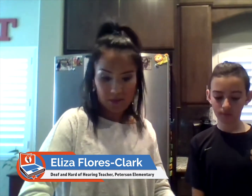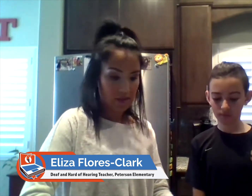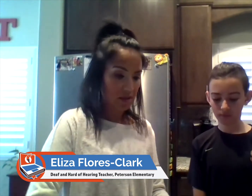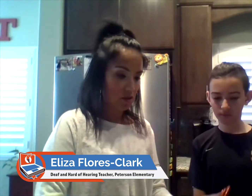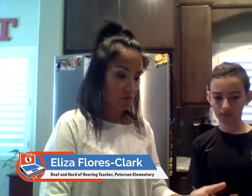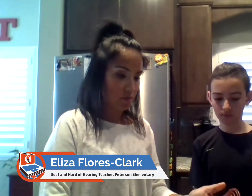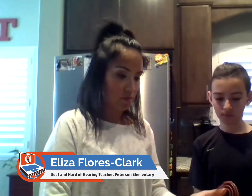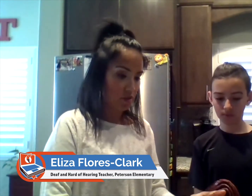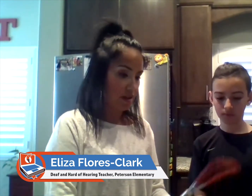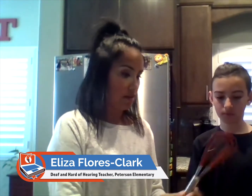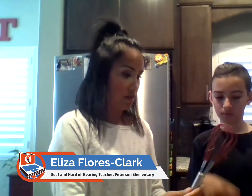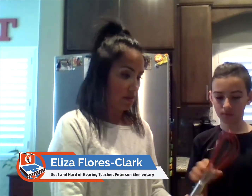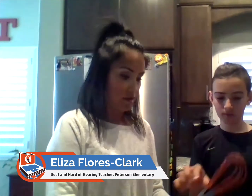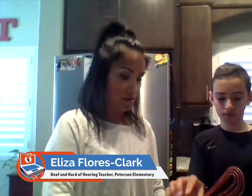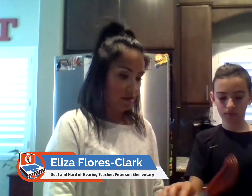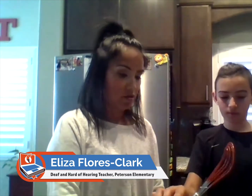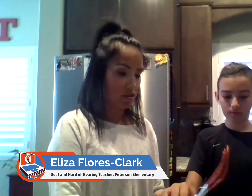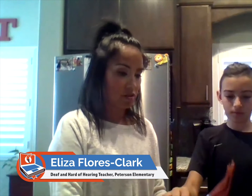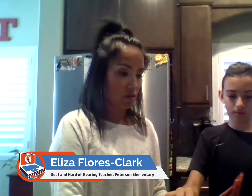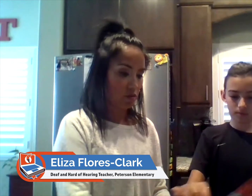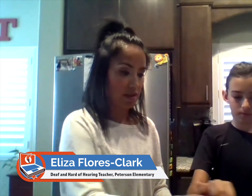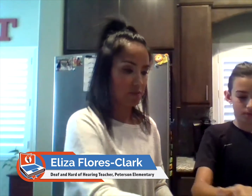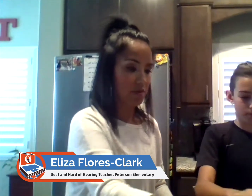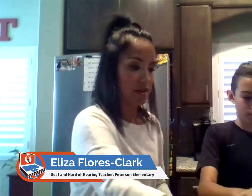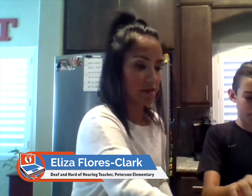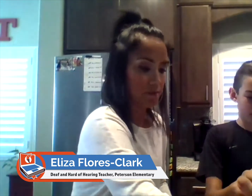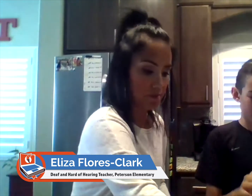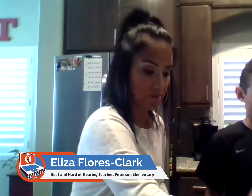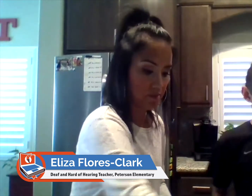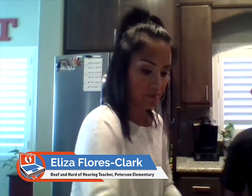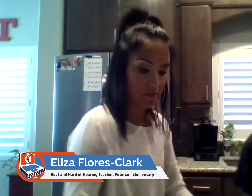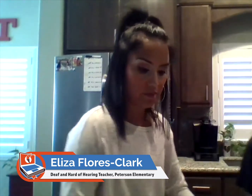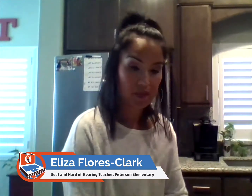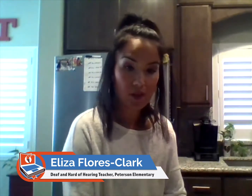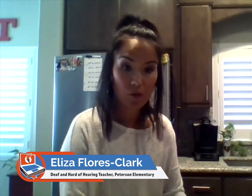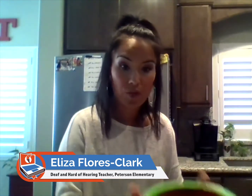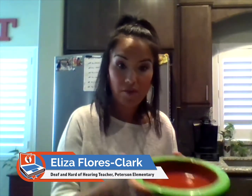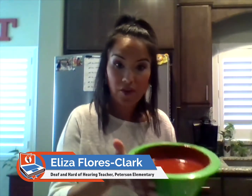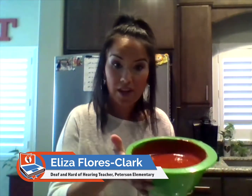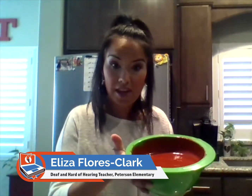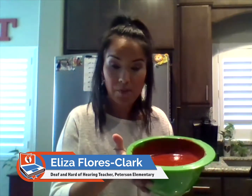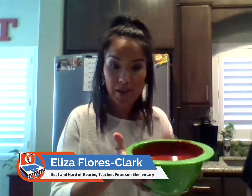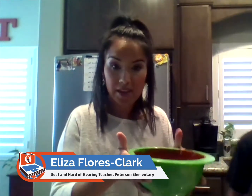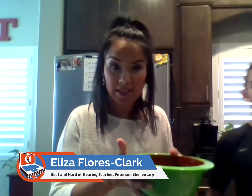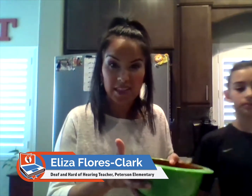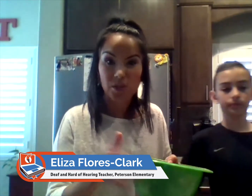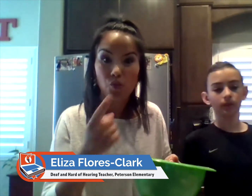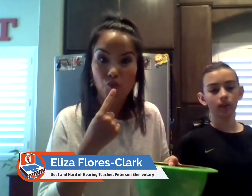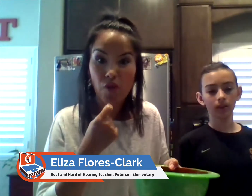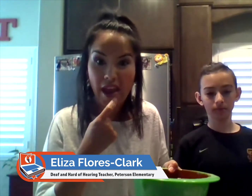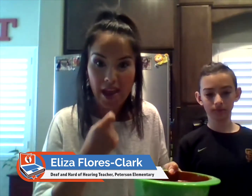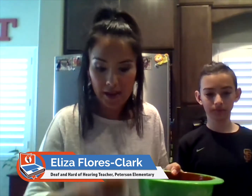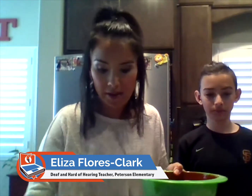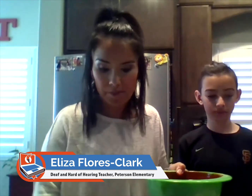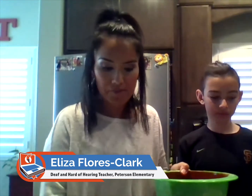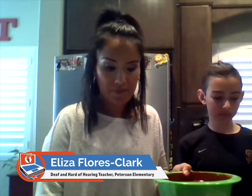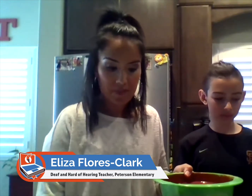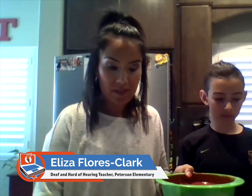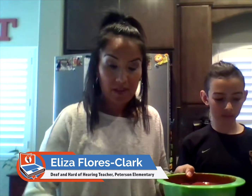Can you go put that in there? Or just hold, let's put that down. We have our cake mix. It's red.